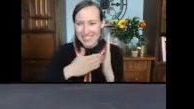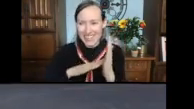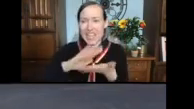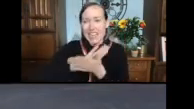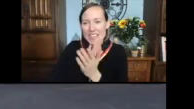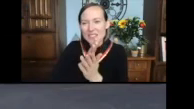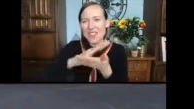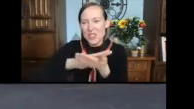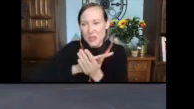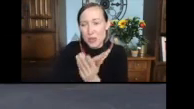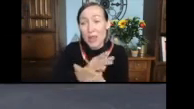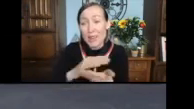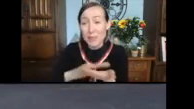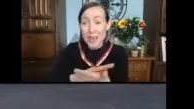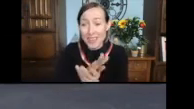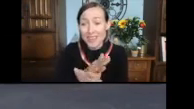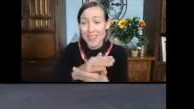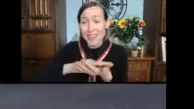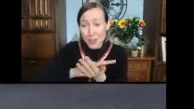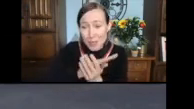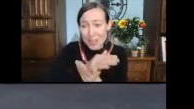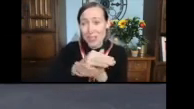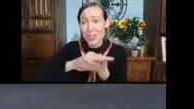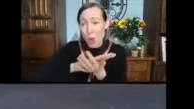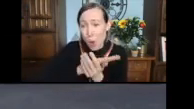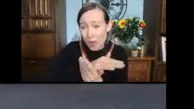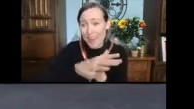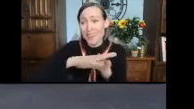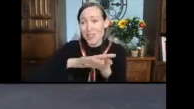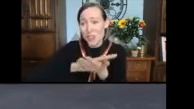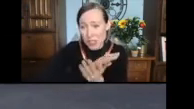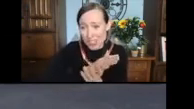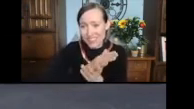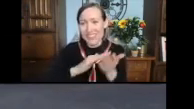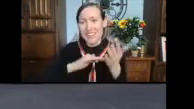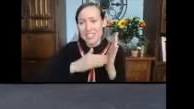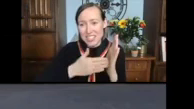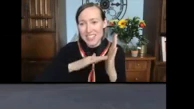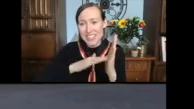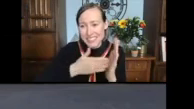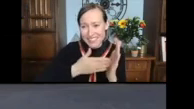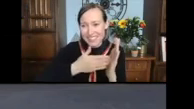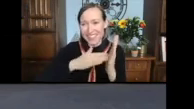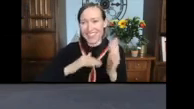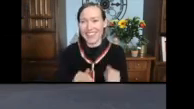Cheese. Kind of like back in the day, they used to make cheese homemade and squish it.